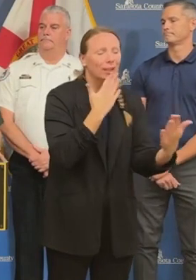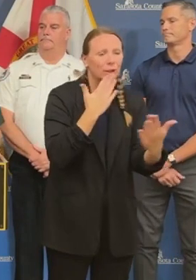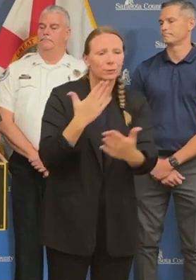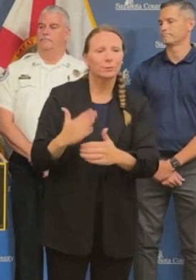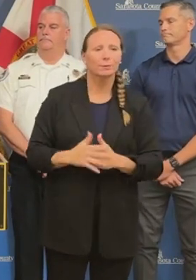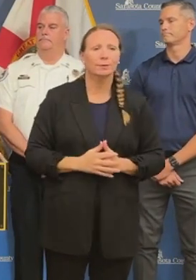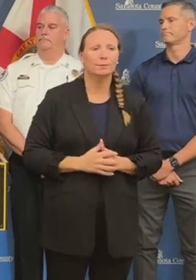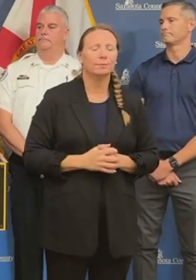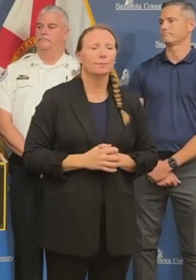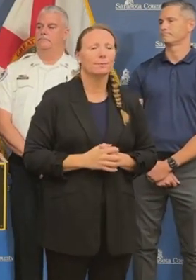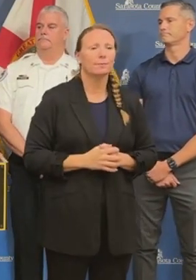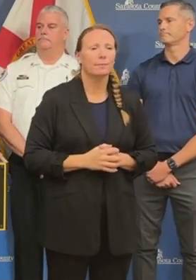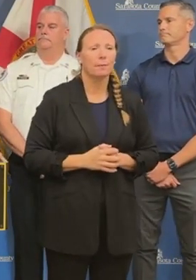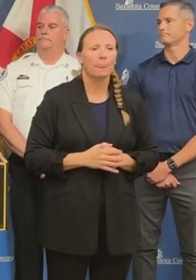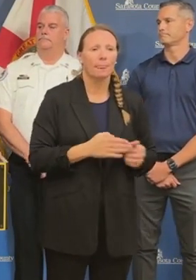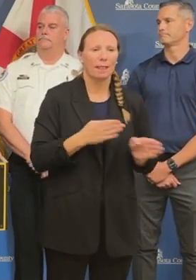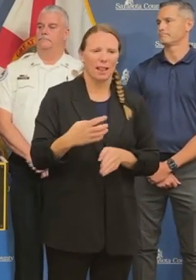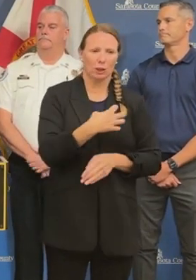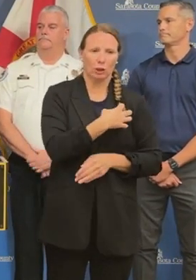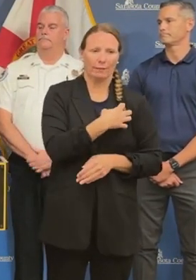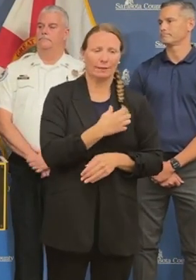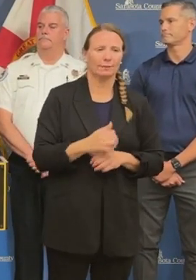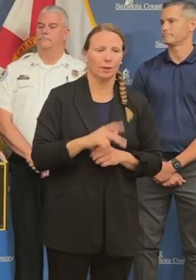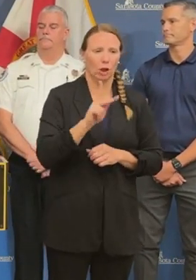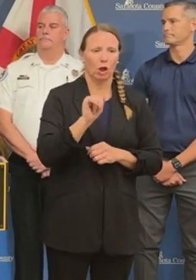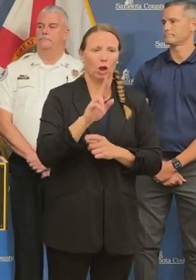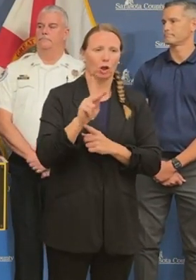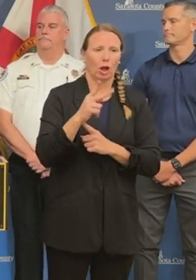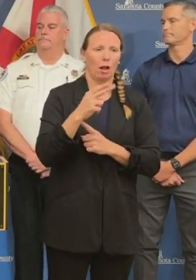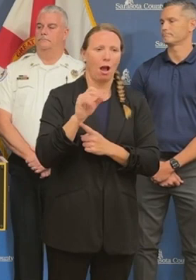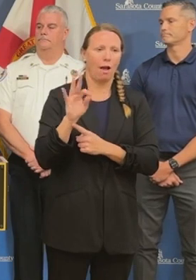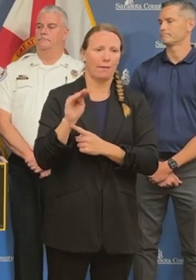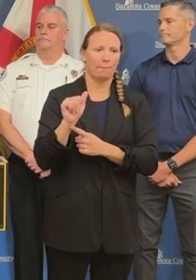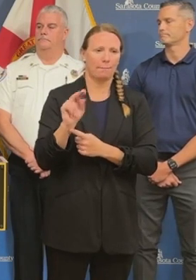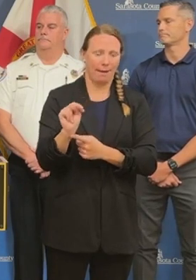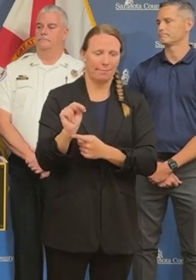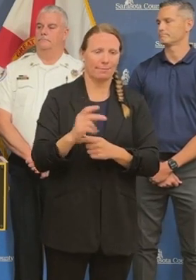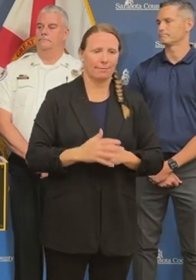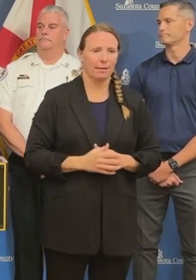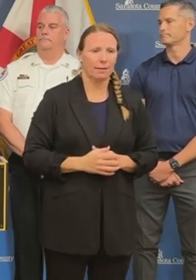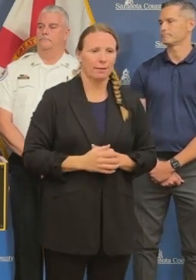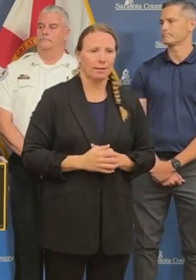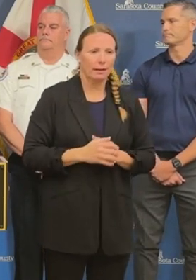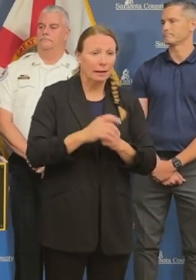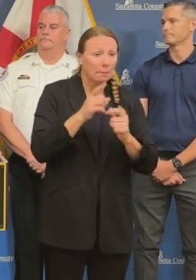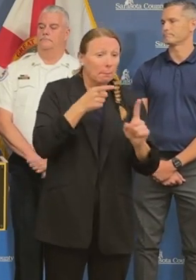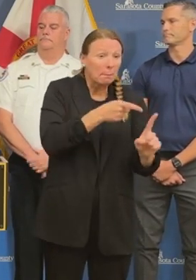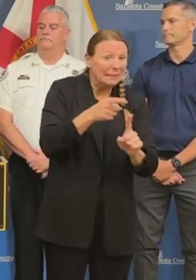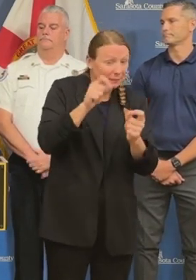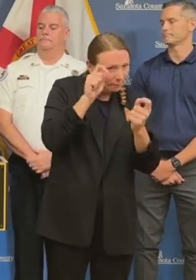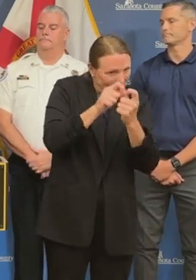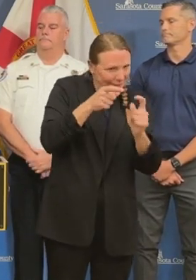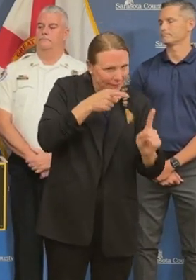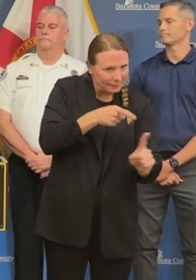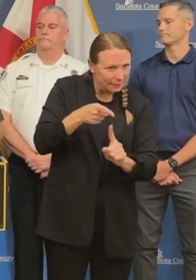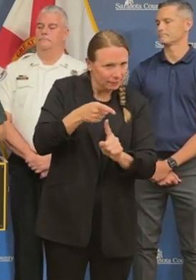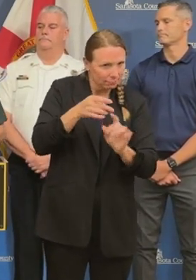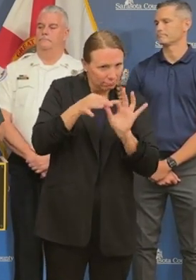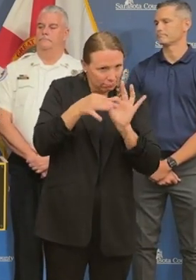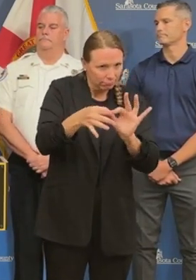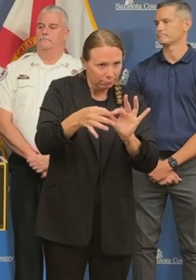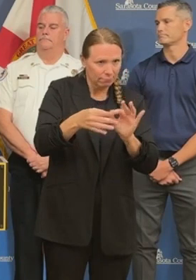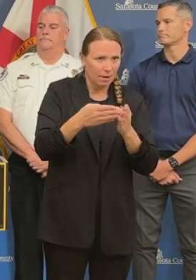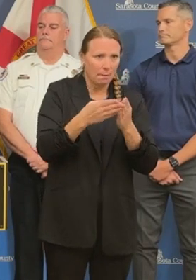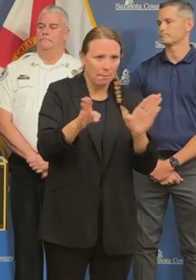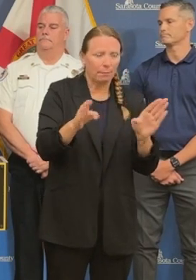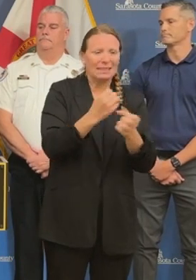Good morning, everyone. I'm Sarasota County Sheriff Kurt Hoffman. I specifically want to talk to you for a moment about public safety and the impact on